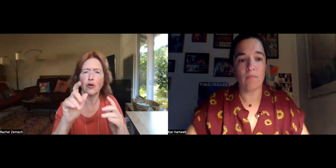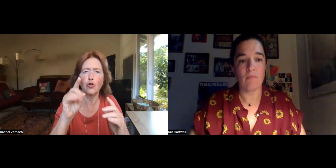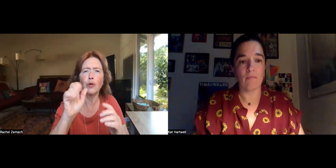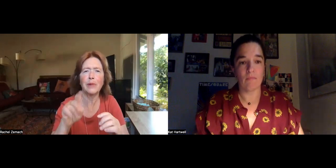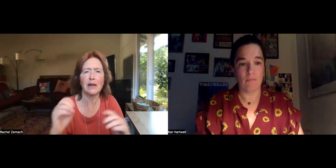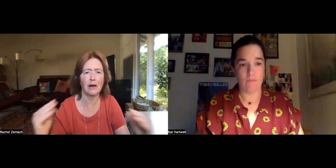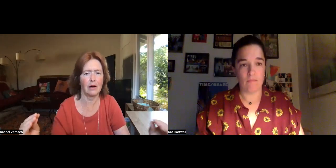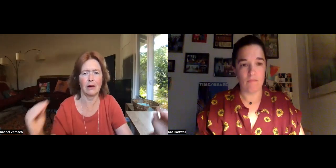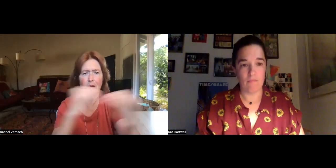be